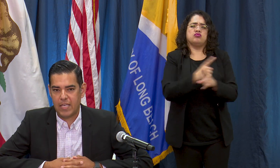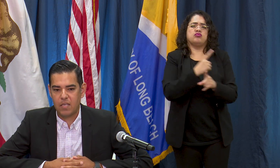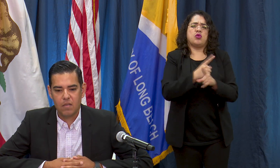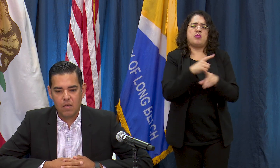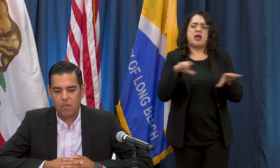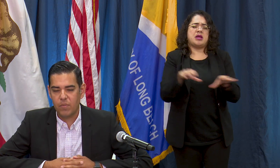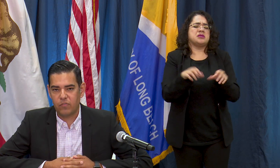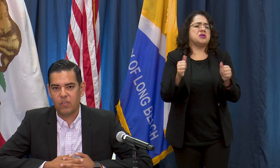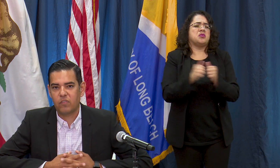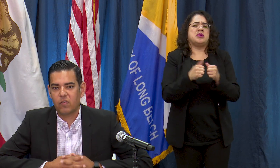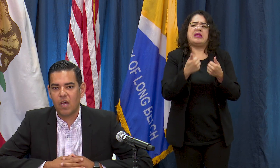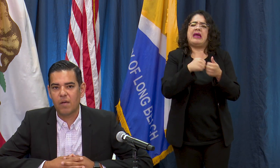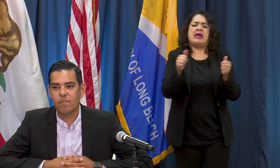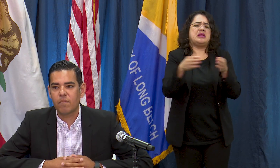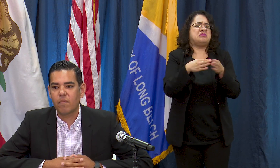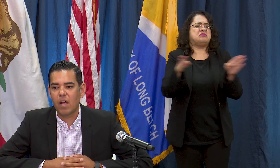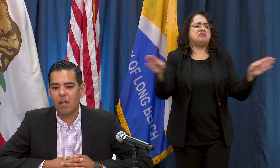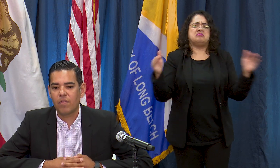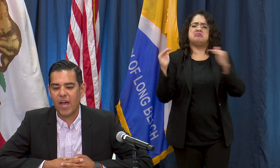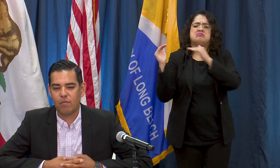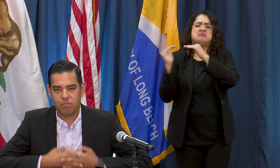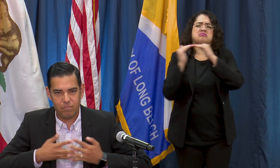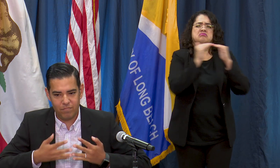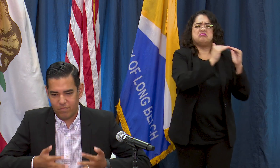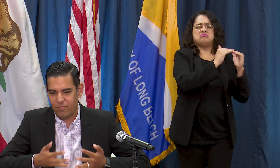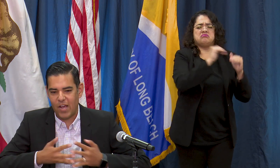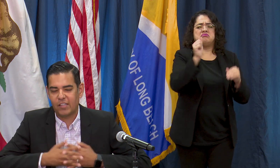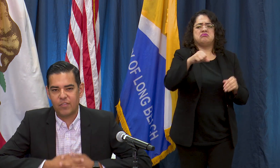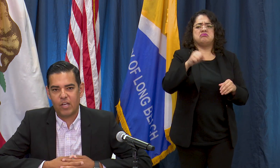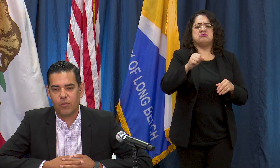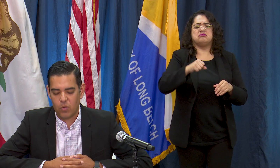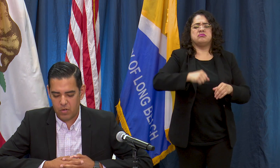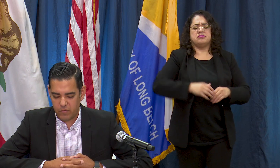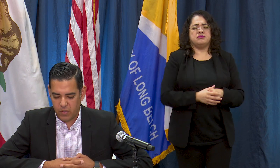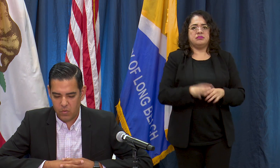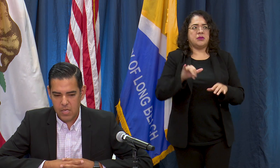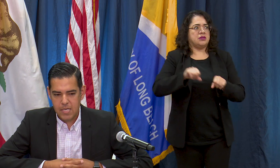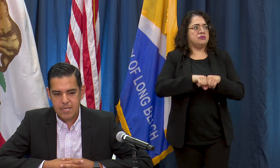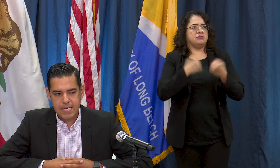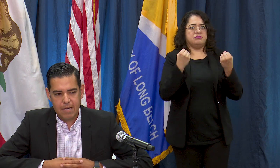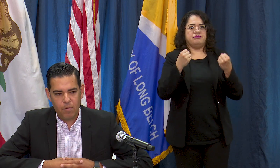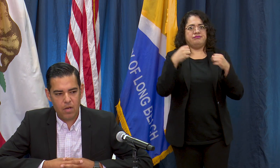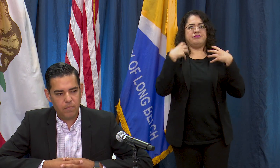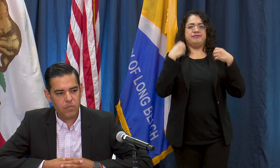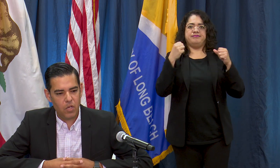would with any business that violated the health order. And so,